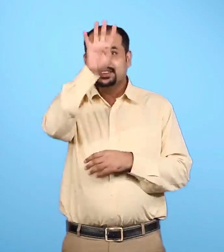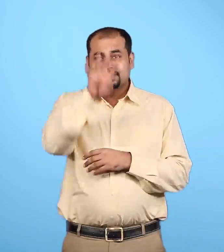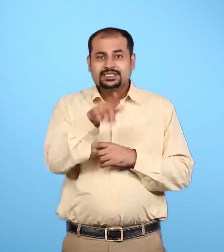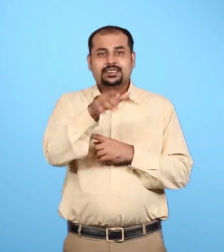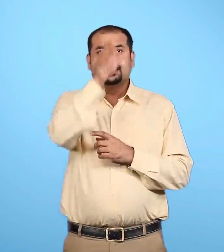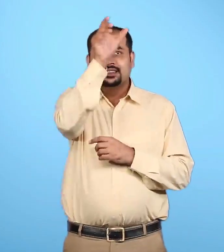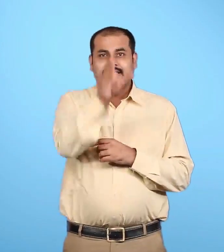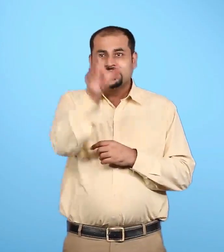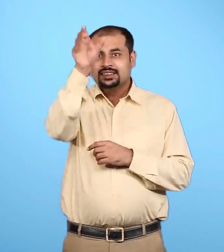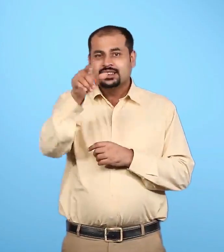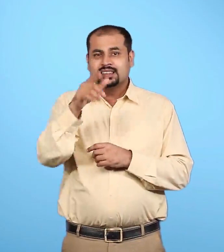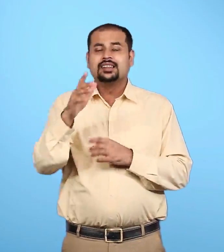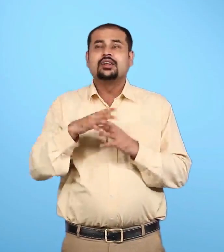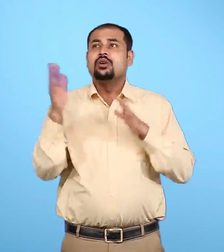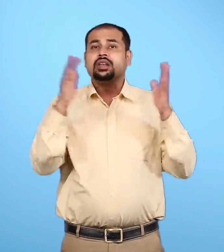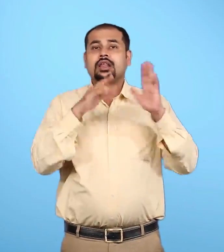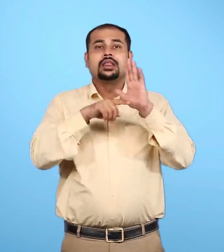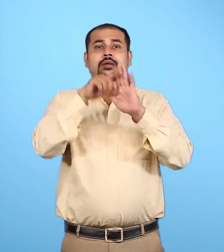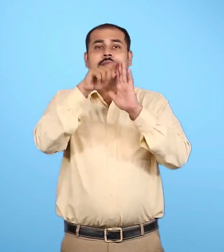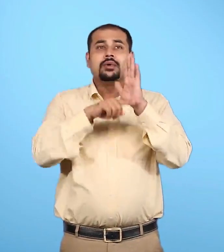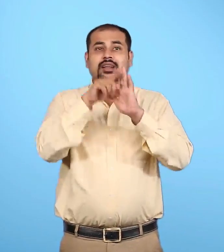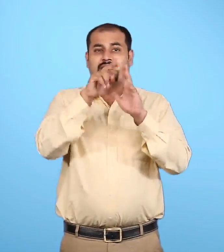These are two bar charts.